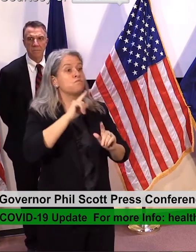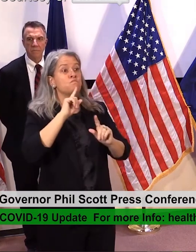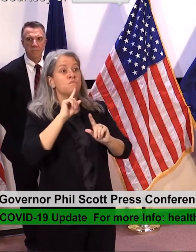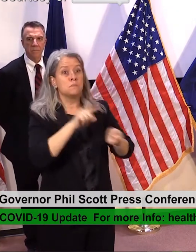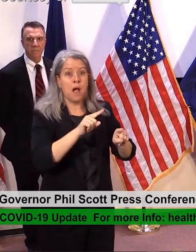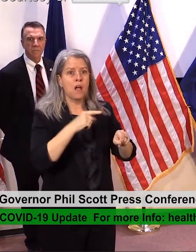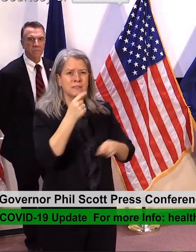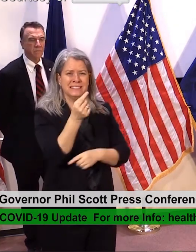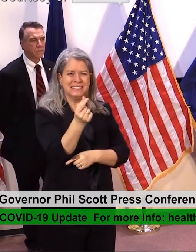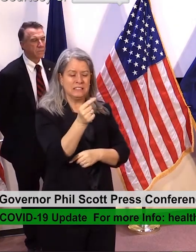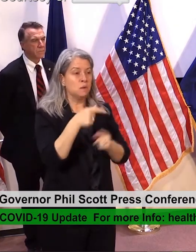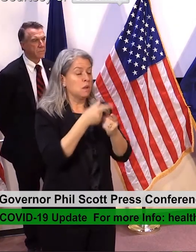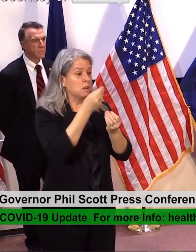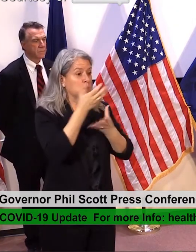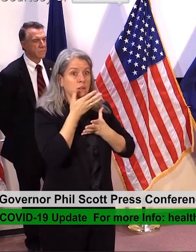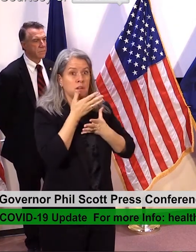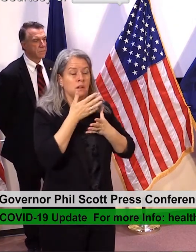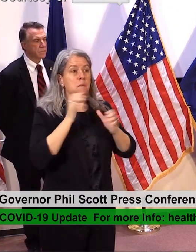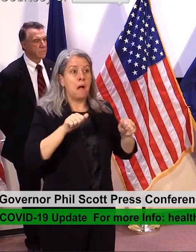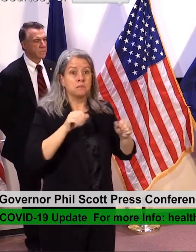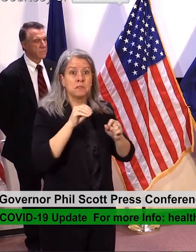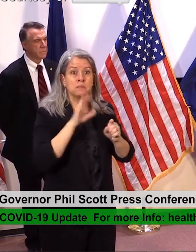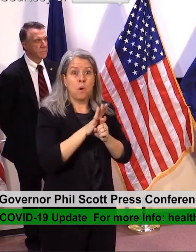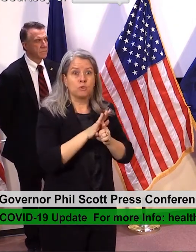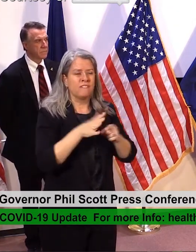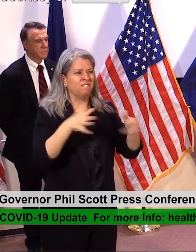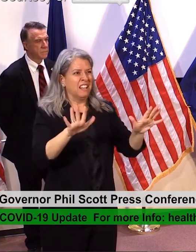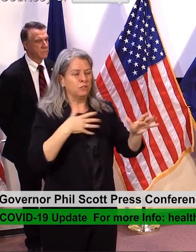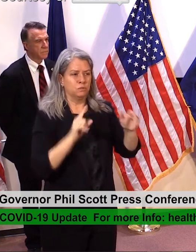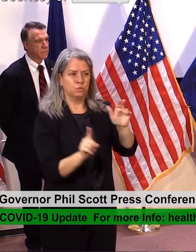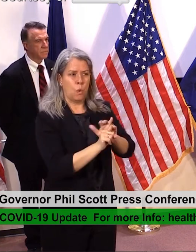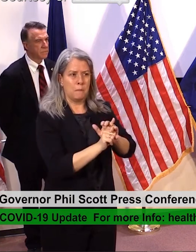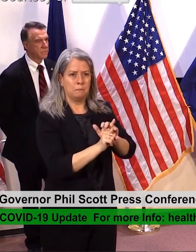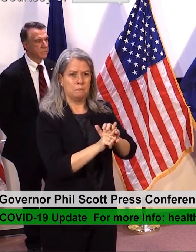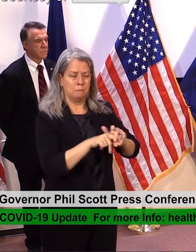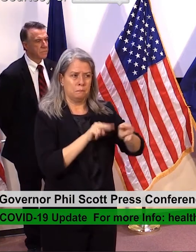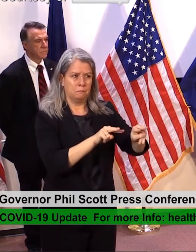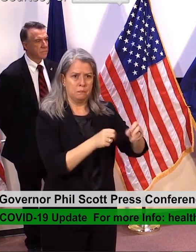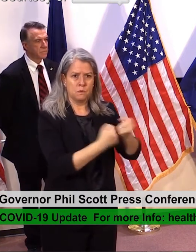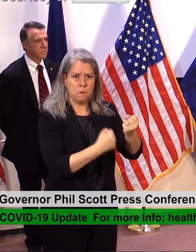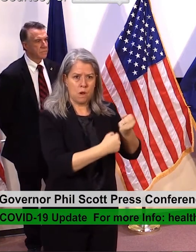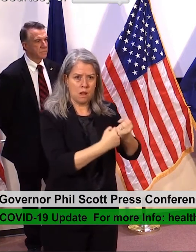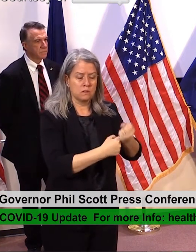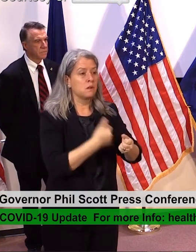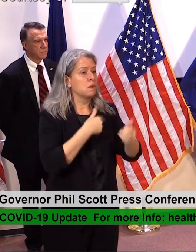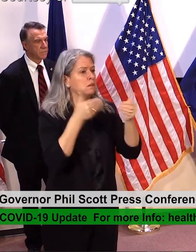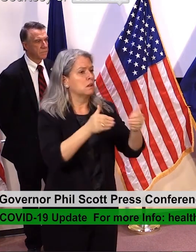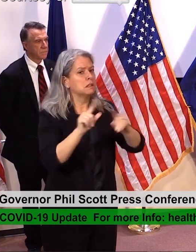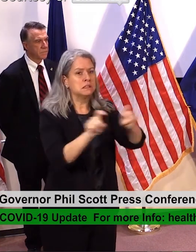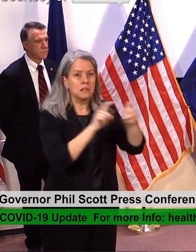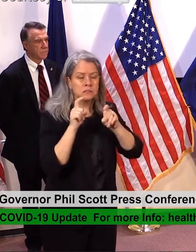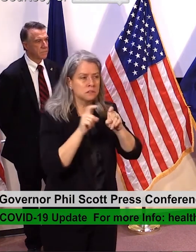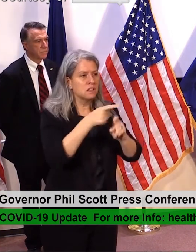information about possible exposure to patients, residents, or staff at these facilities. Specimen testing is